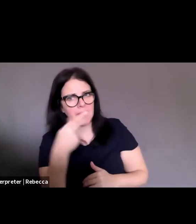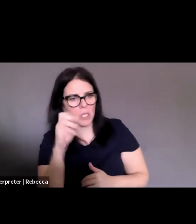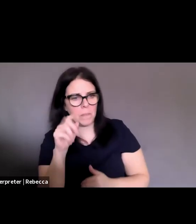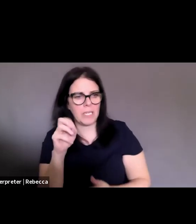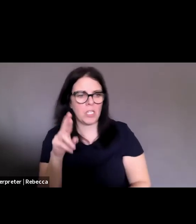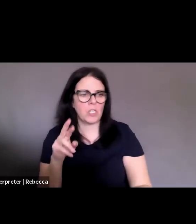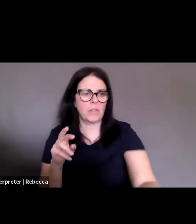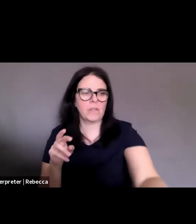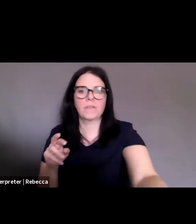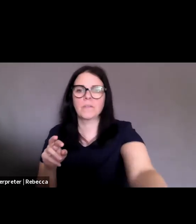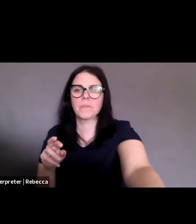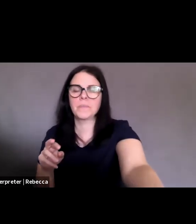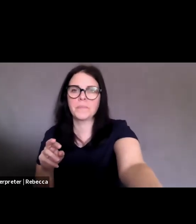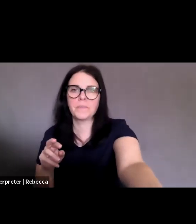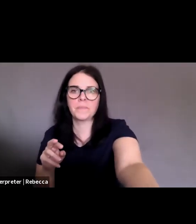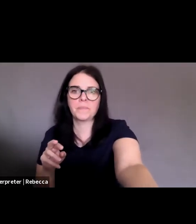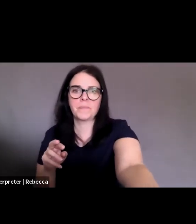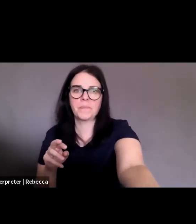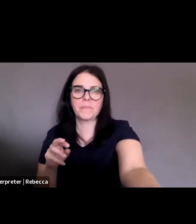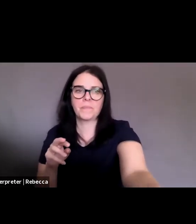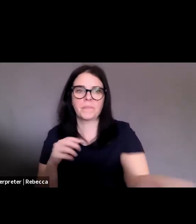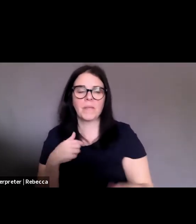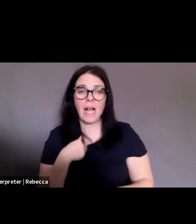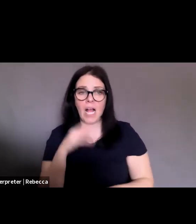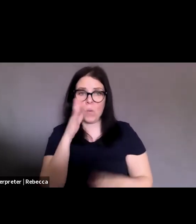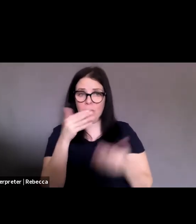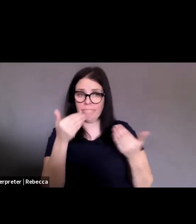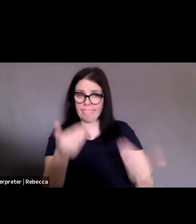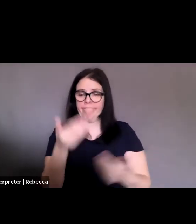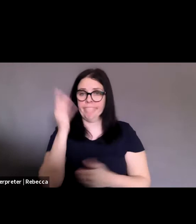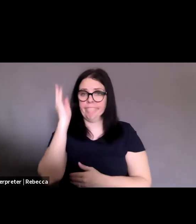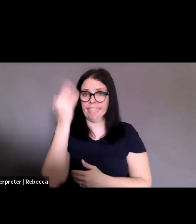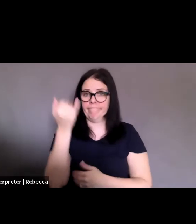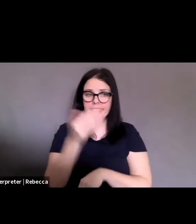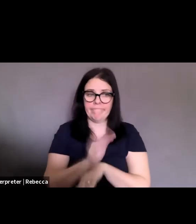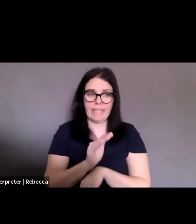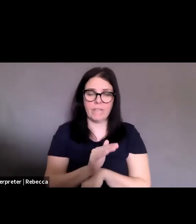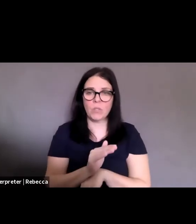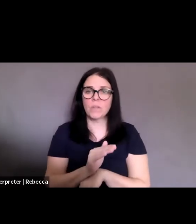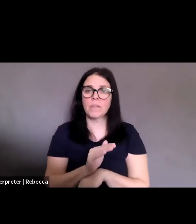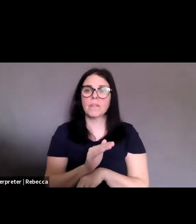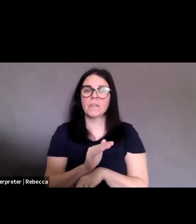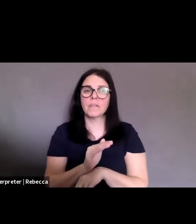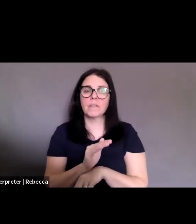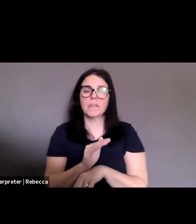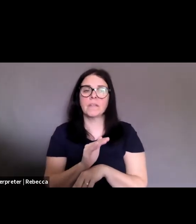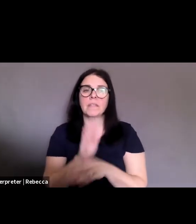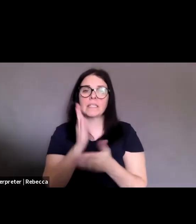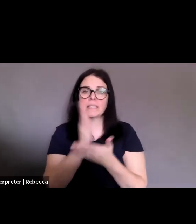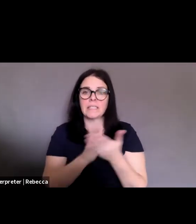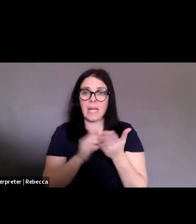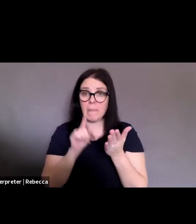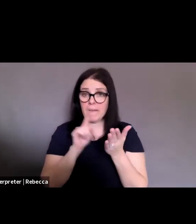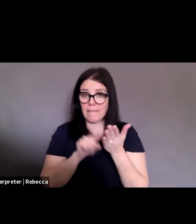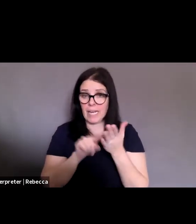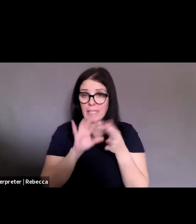going to present this afternoon some findings from one of those